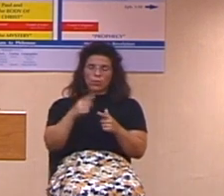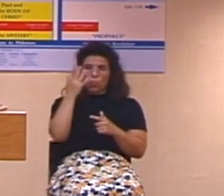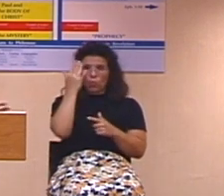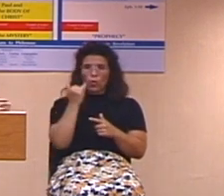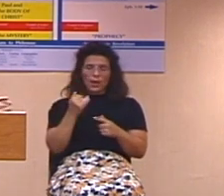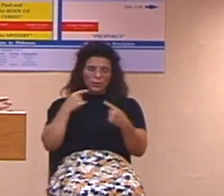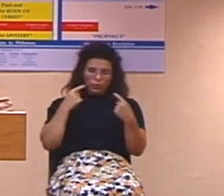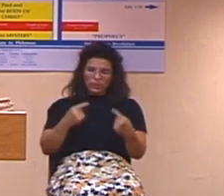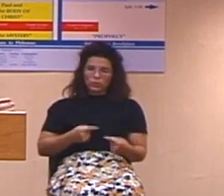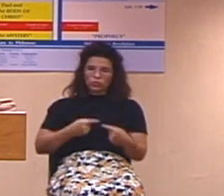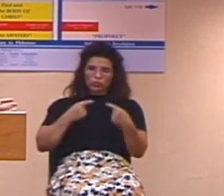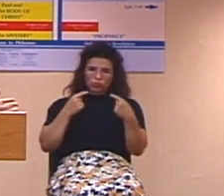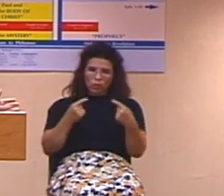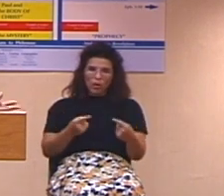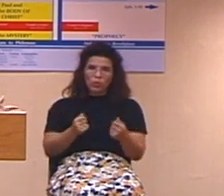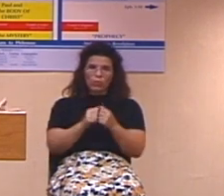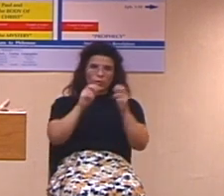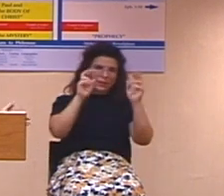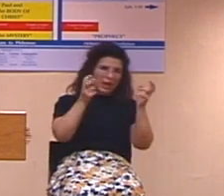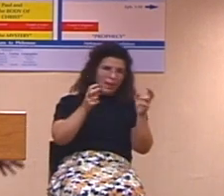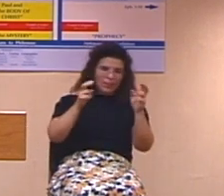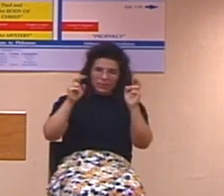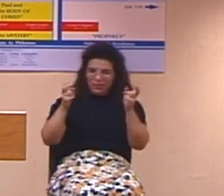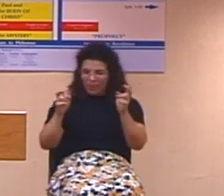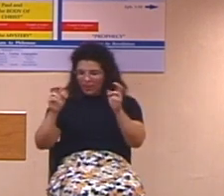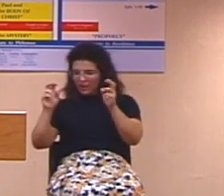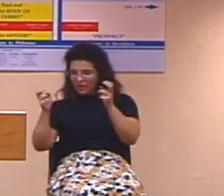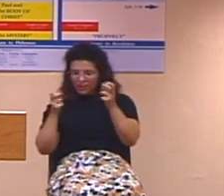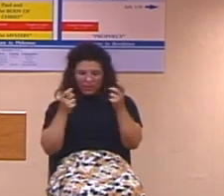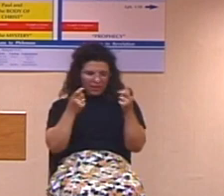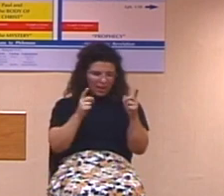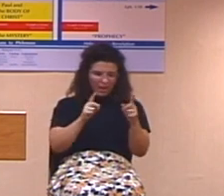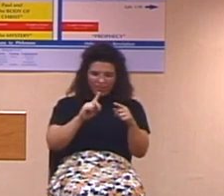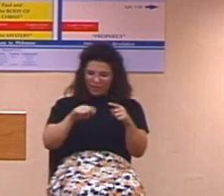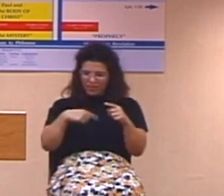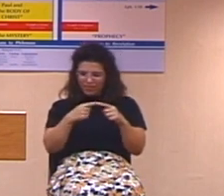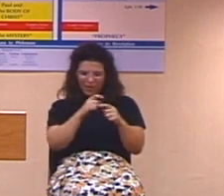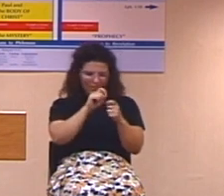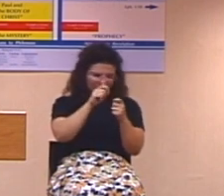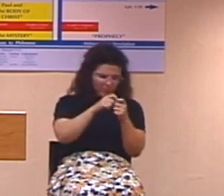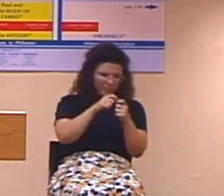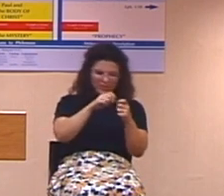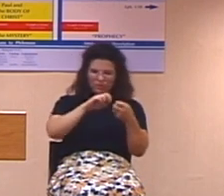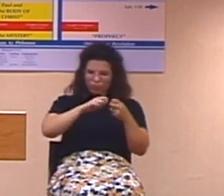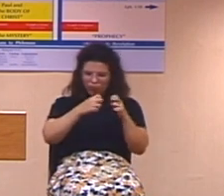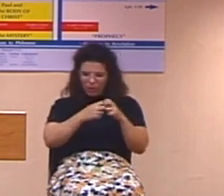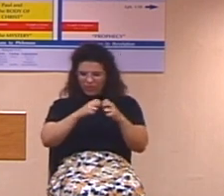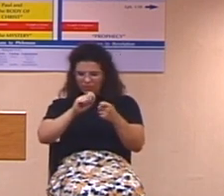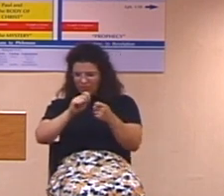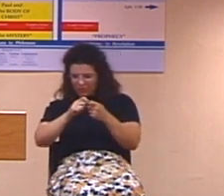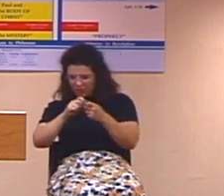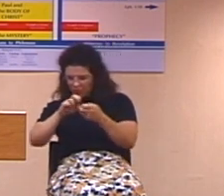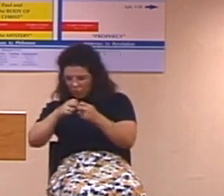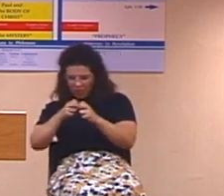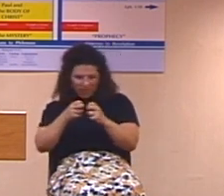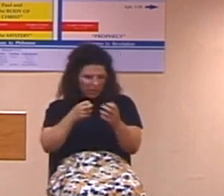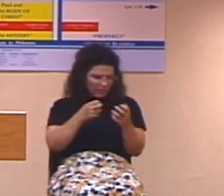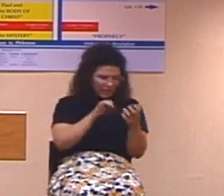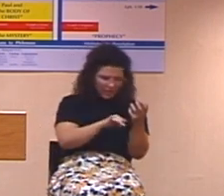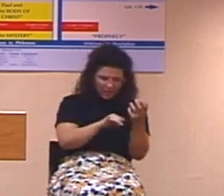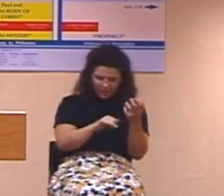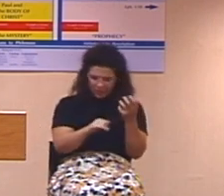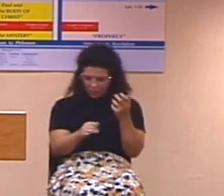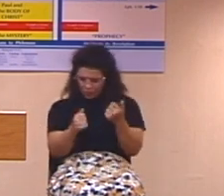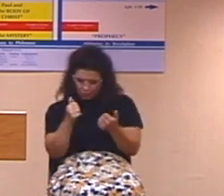struggle with topics that come up about certain issues? And we go, oh no, what is it? Is it this or is it